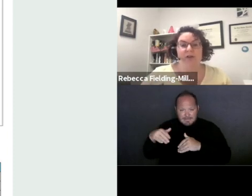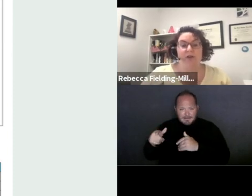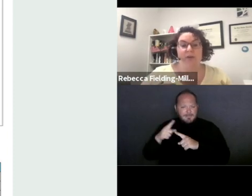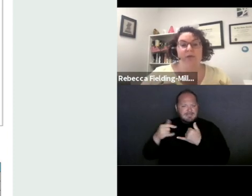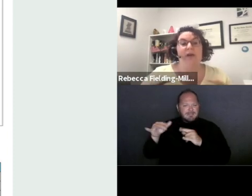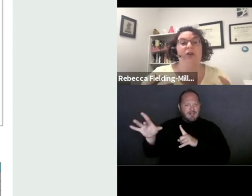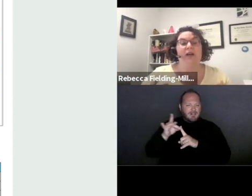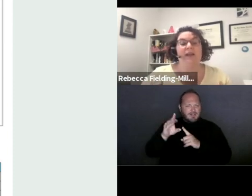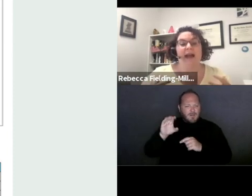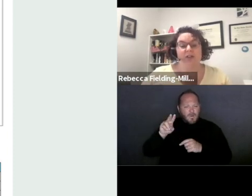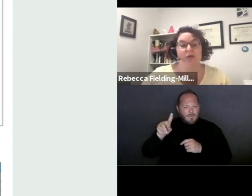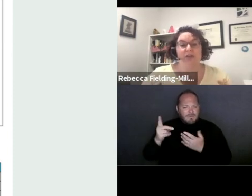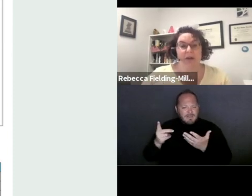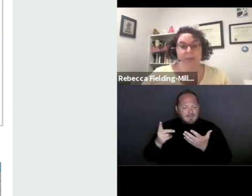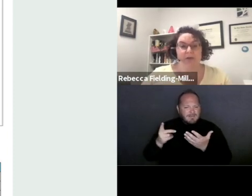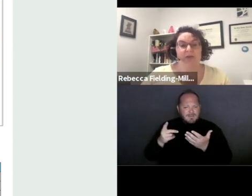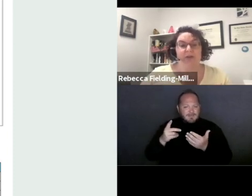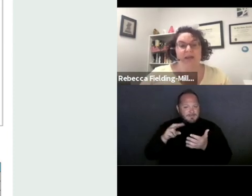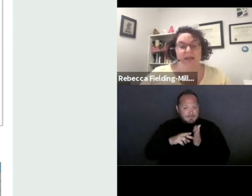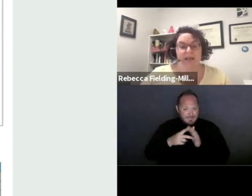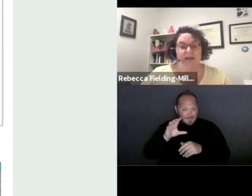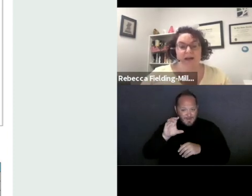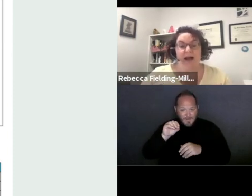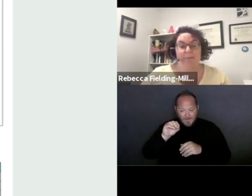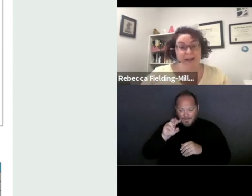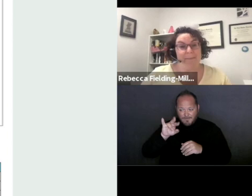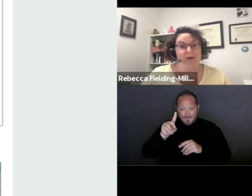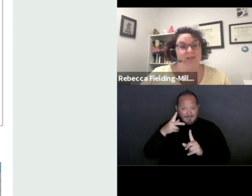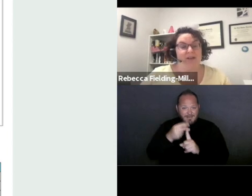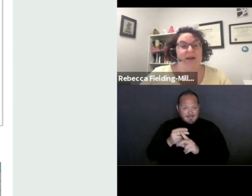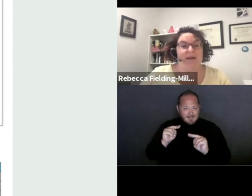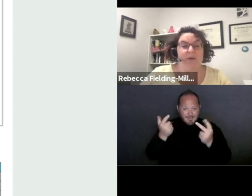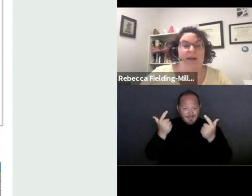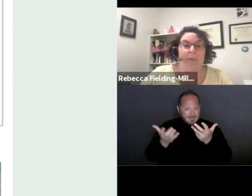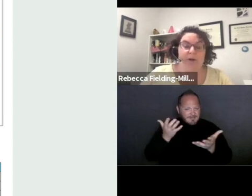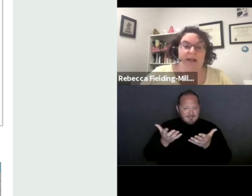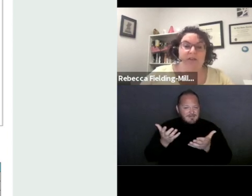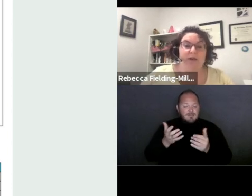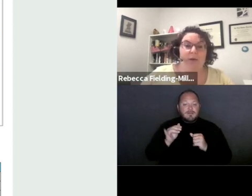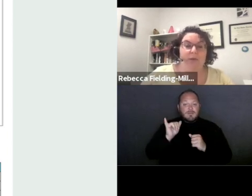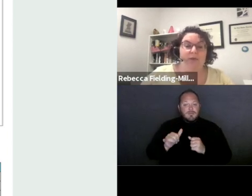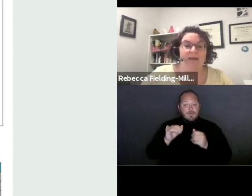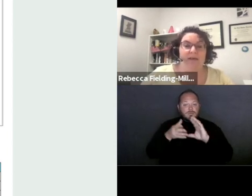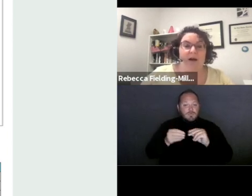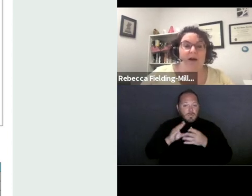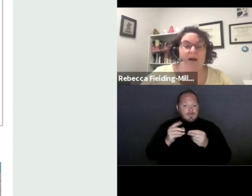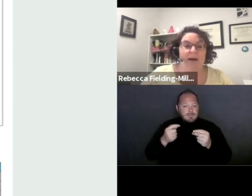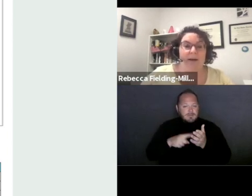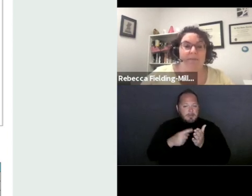But if we look at the actual numbers, I personally find it really comforting. So